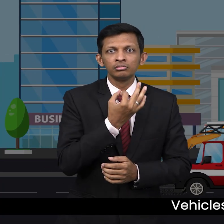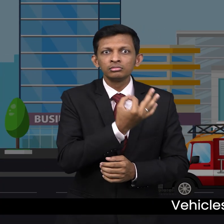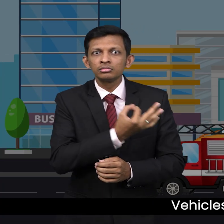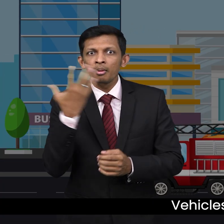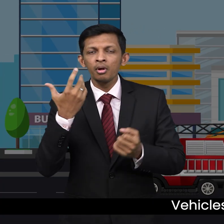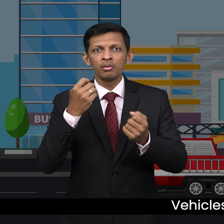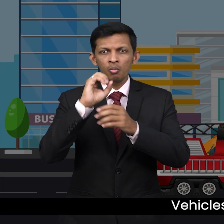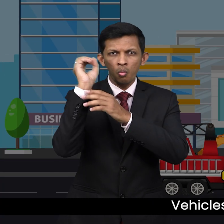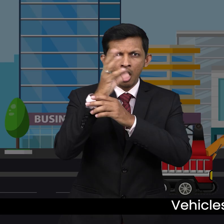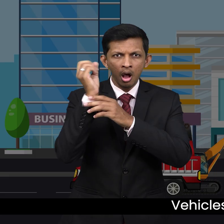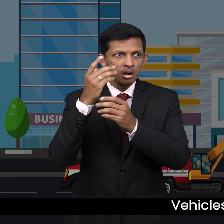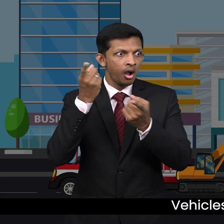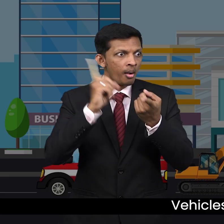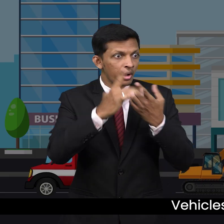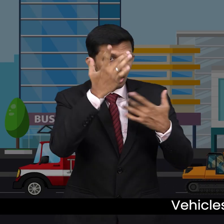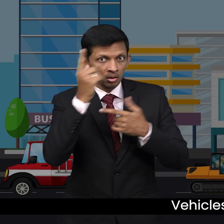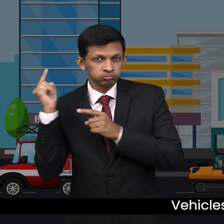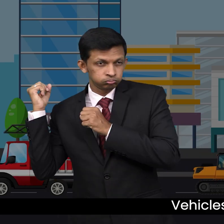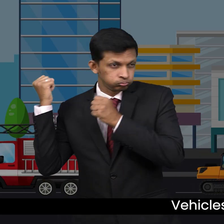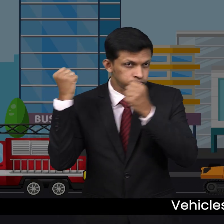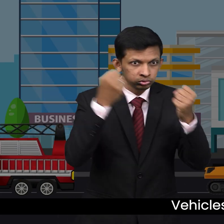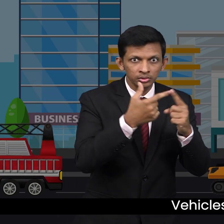vehicles for special transport,